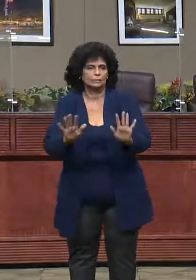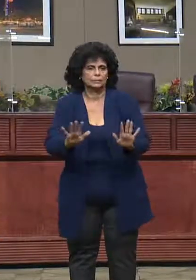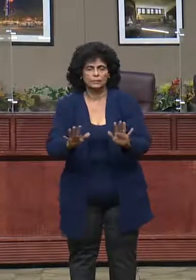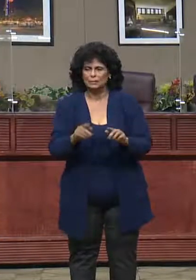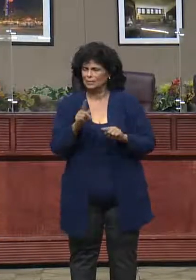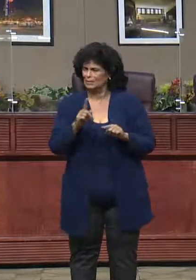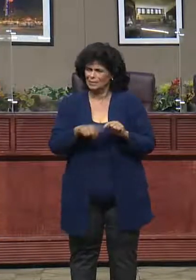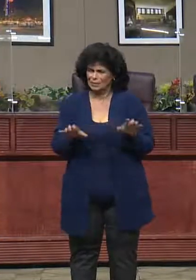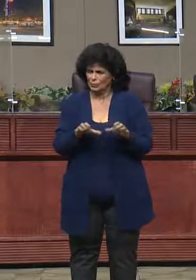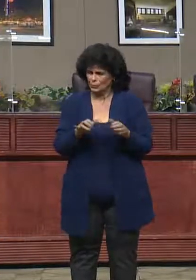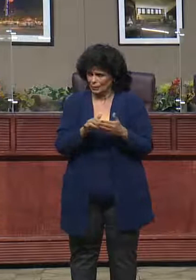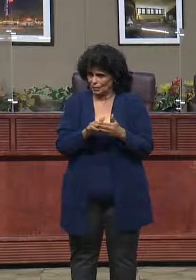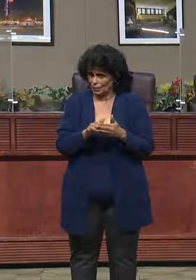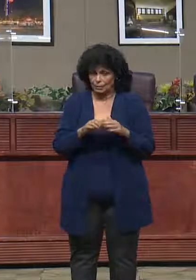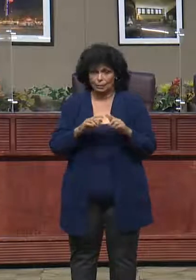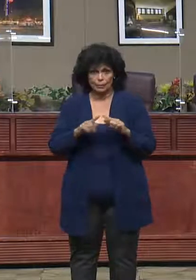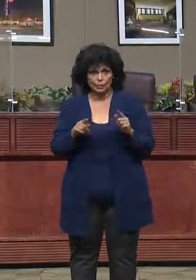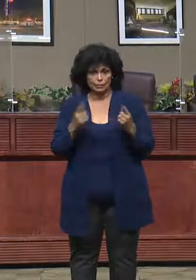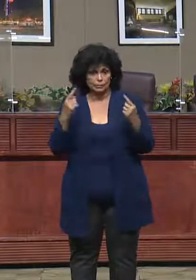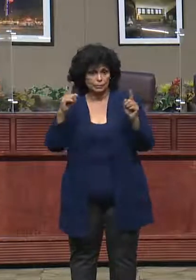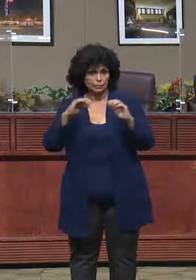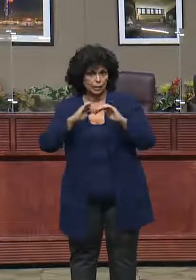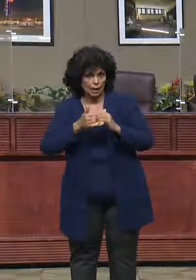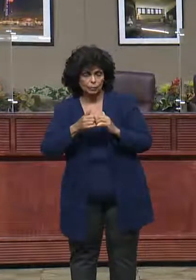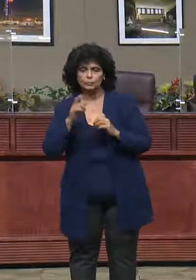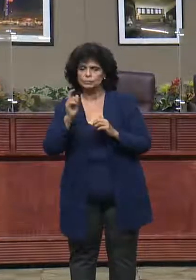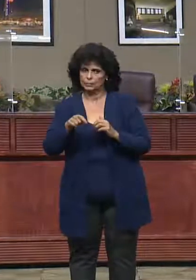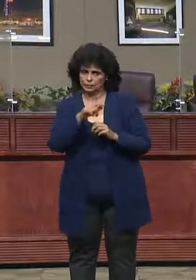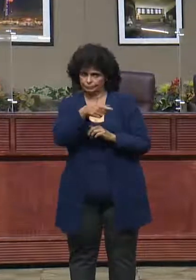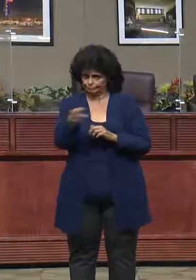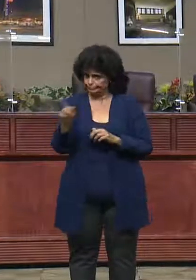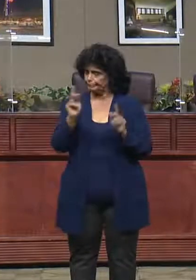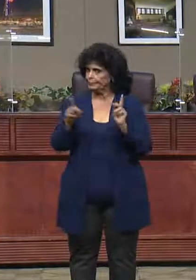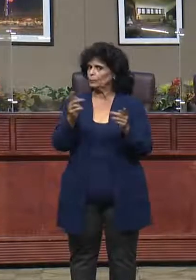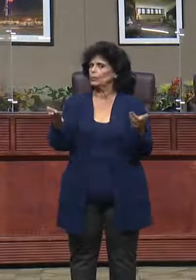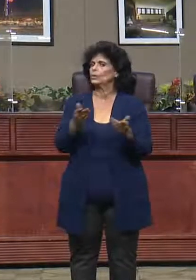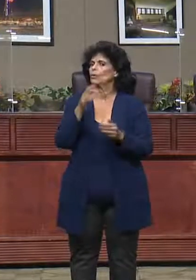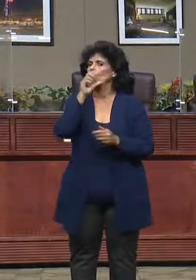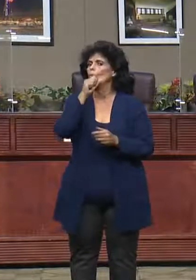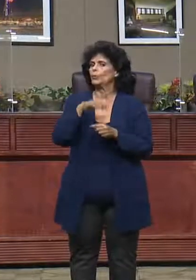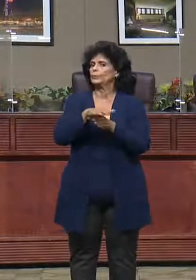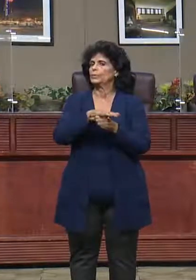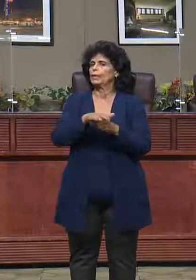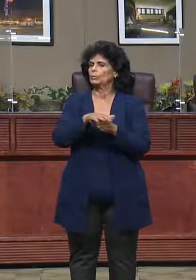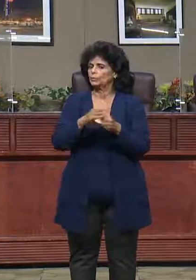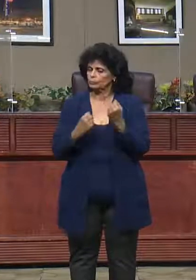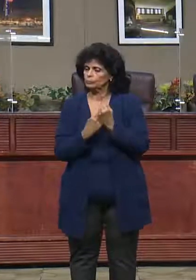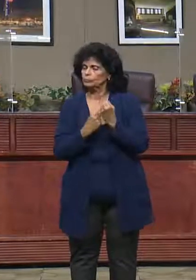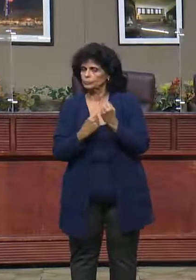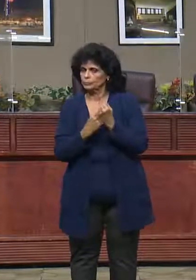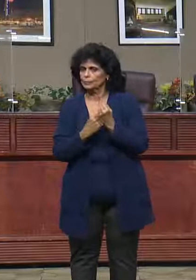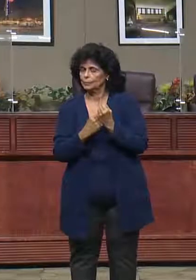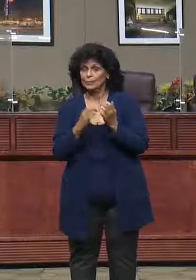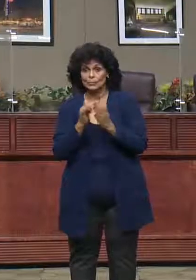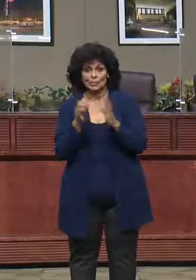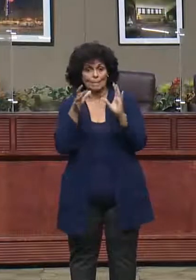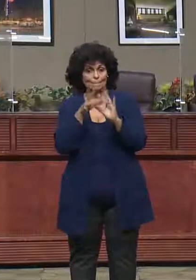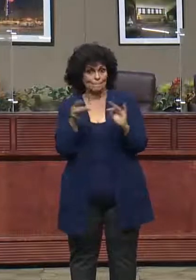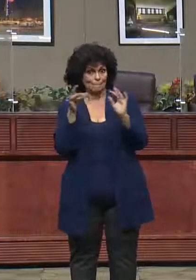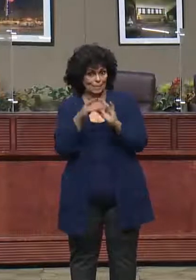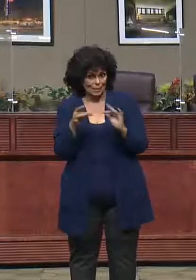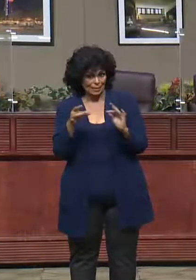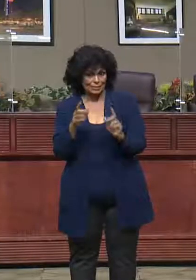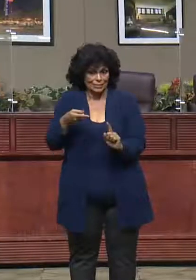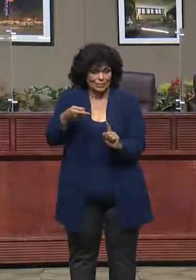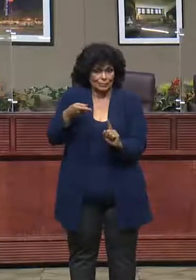do that without the help of the people here in Orange County. So you're going to hear that message